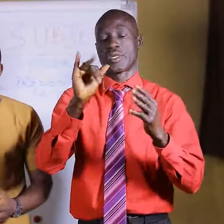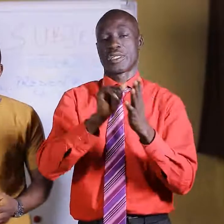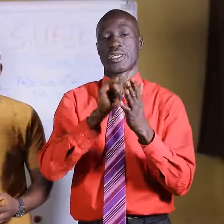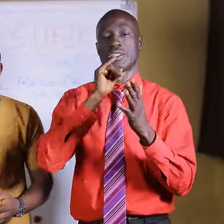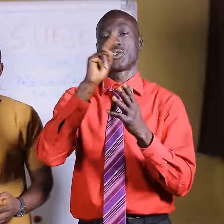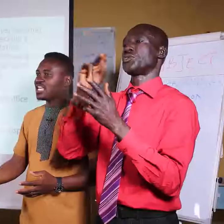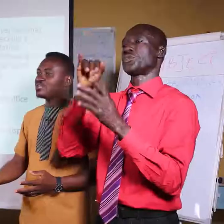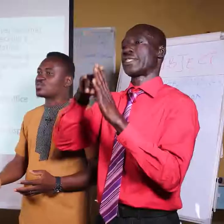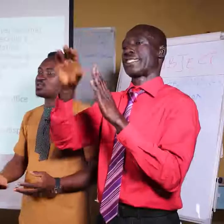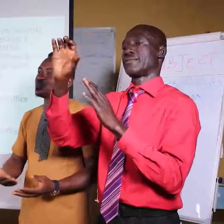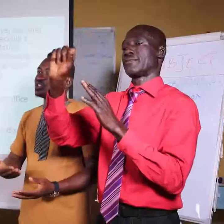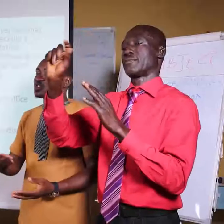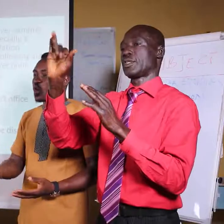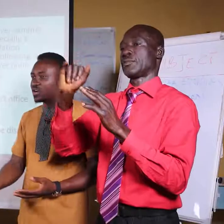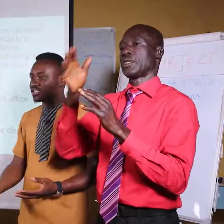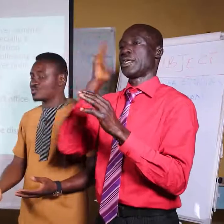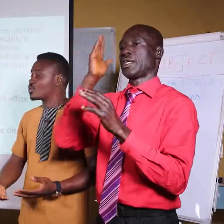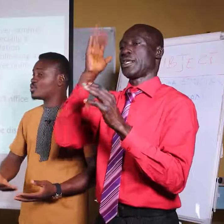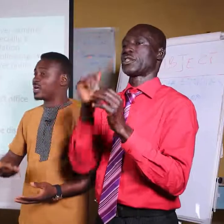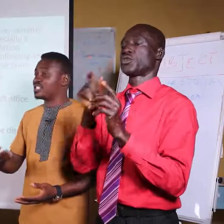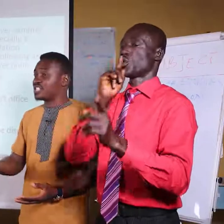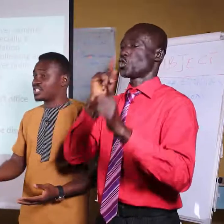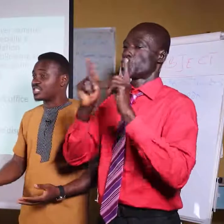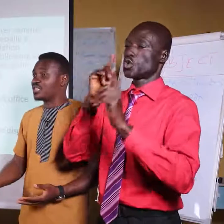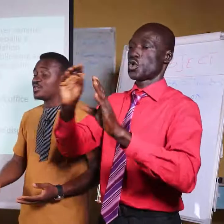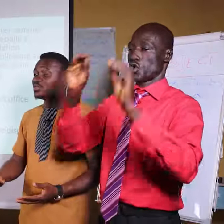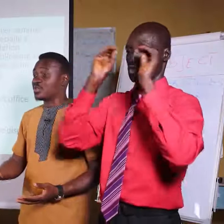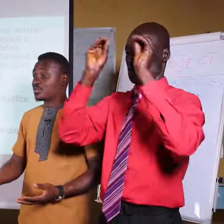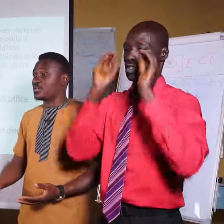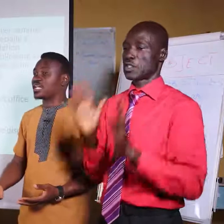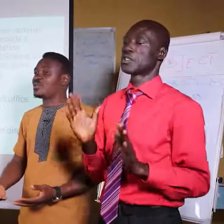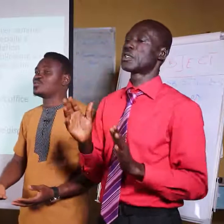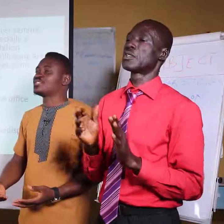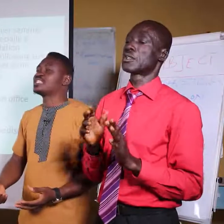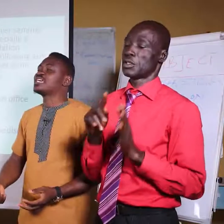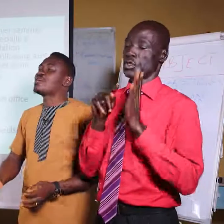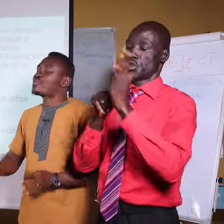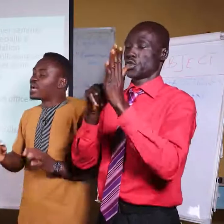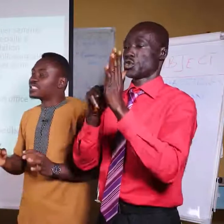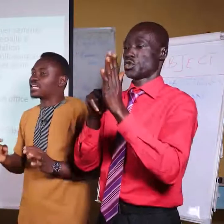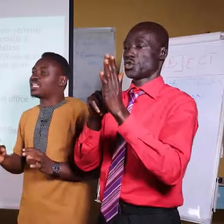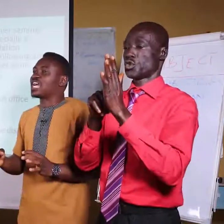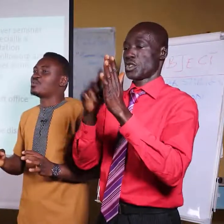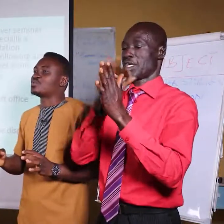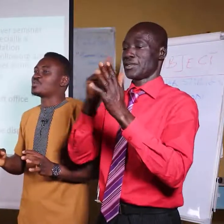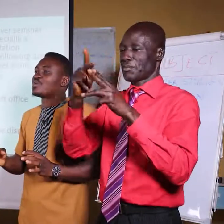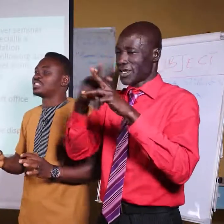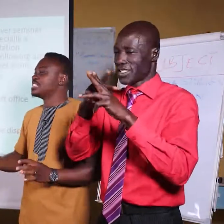in seminars. It's also used in talks. It's also used by teachers to illustrate. And I'm using